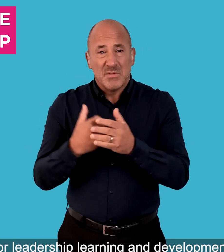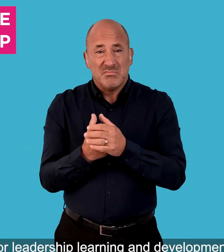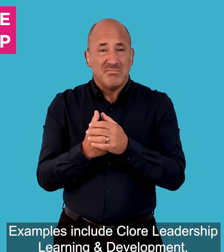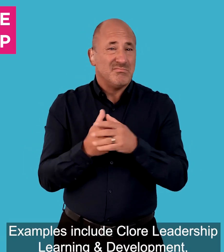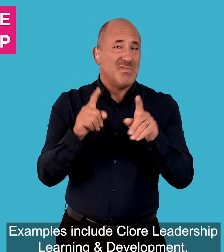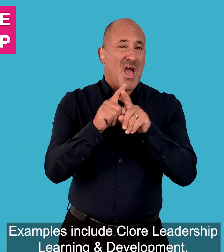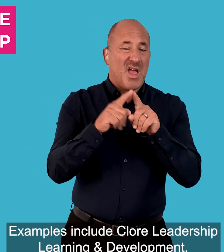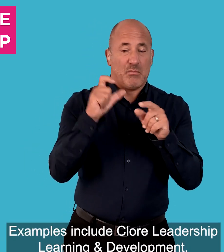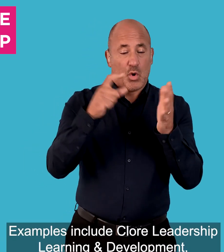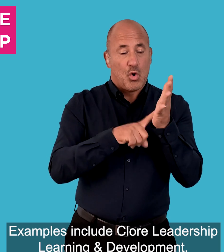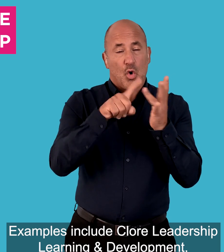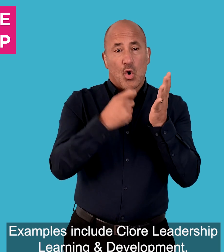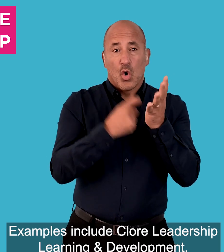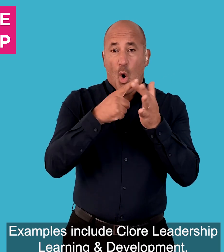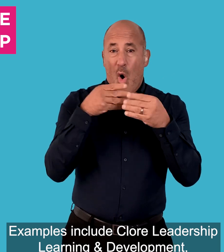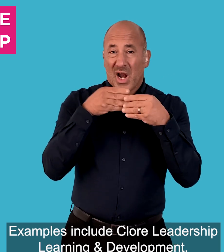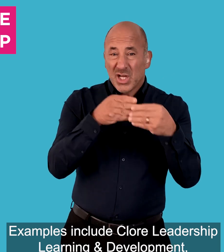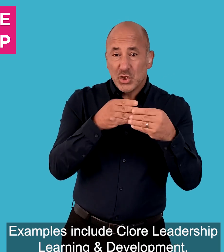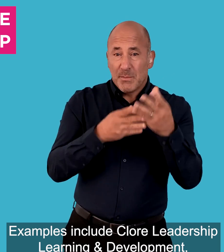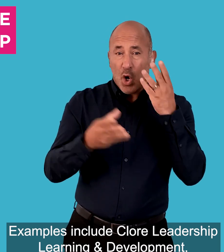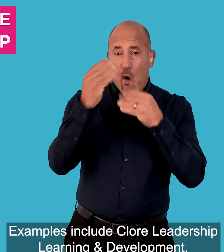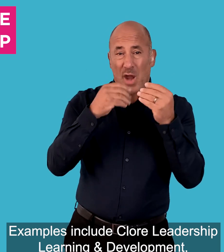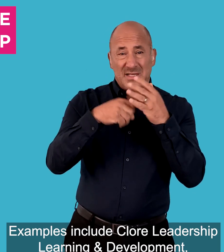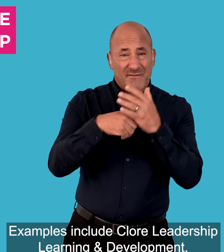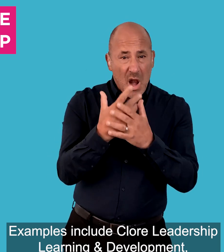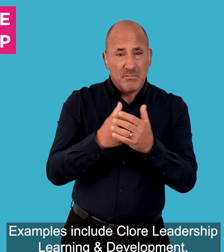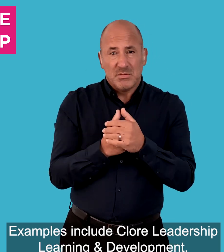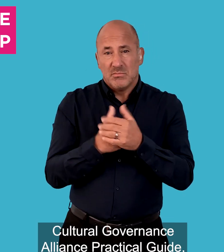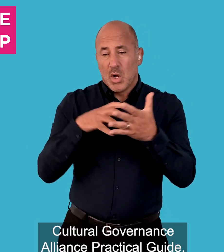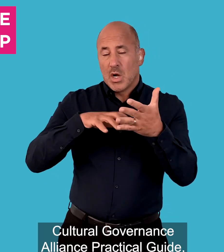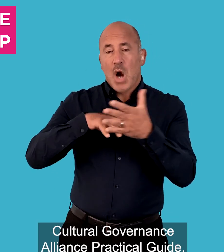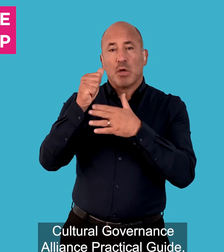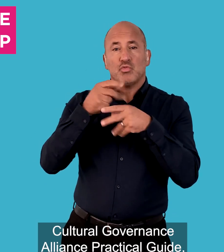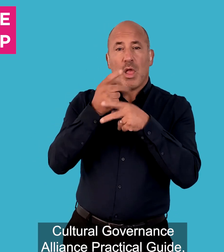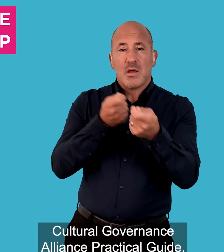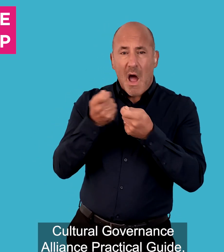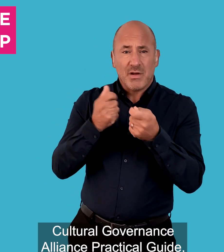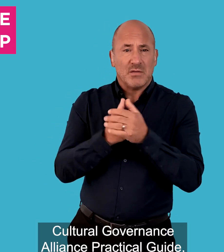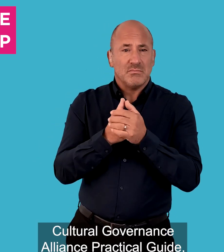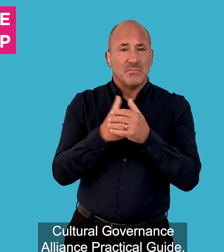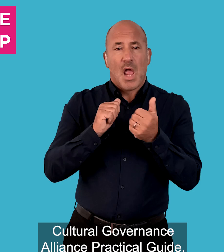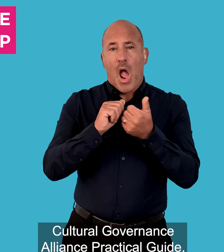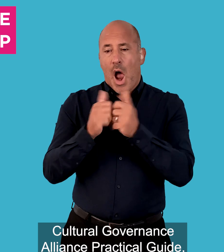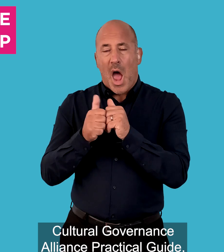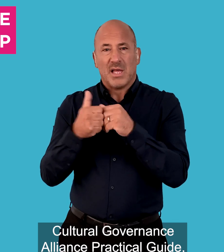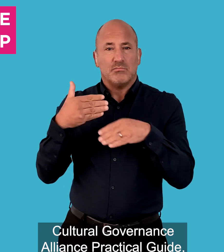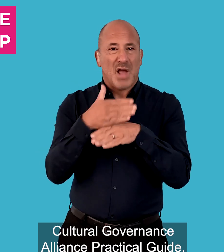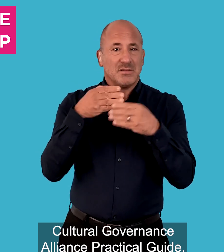learning and development. Examples include CLAW Leadership Learning and Development, Cultural Governance Alliance